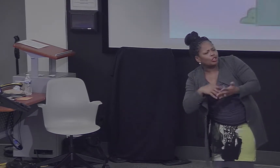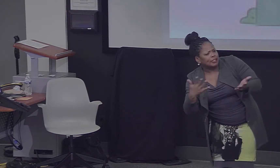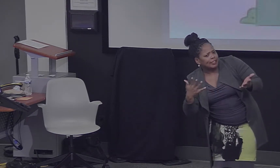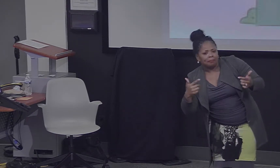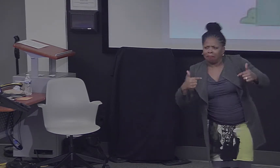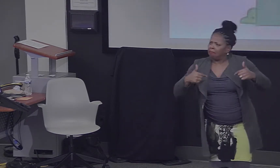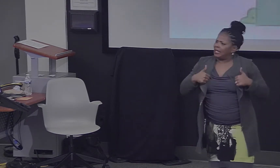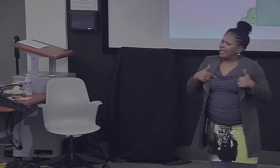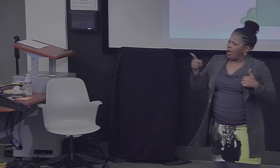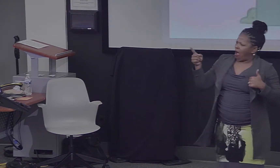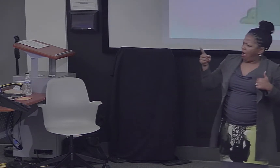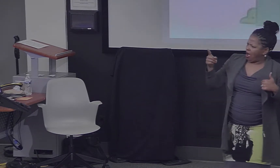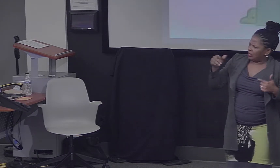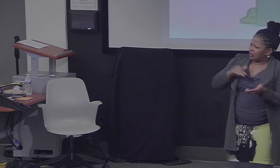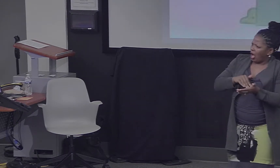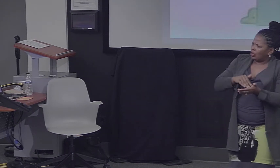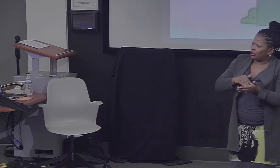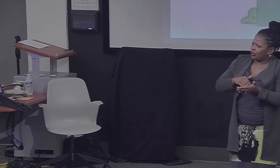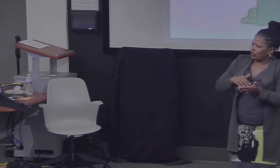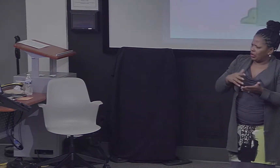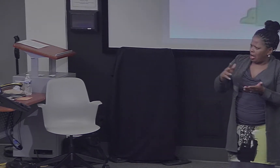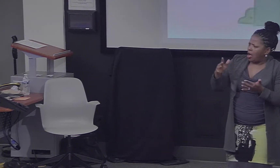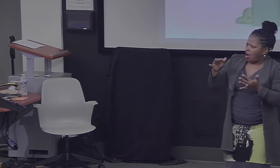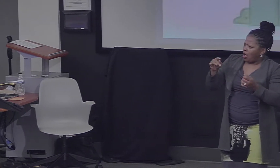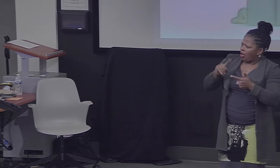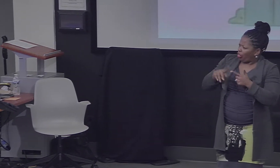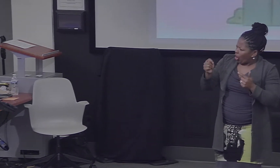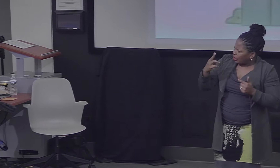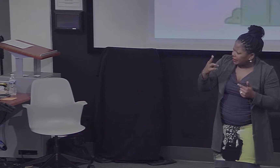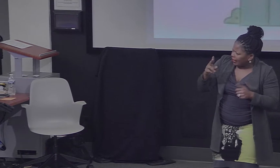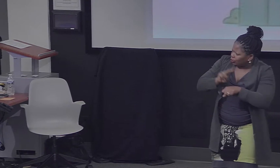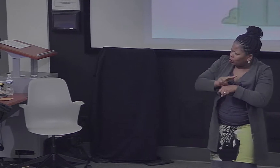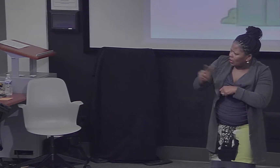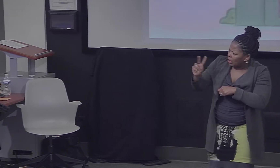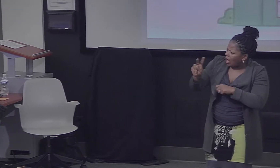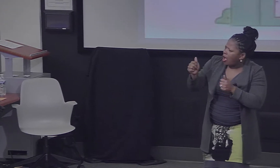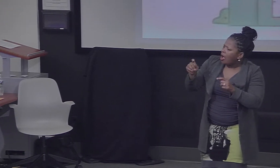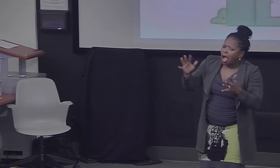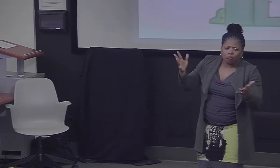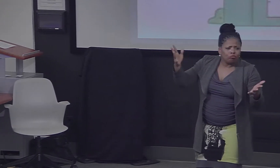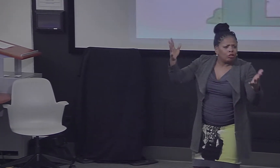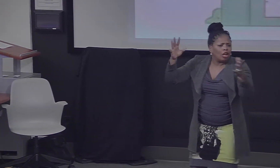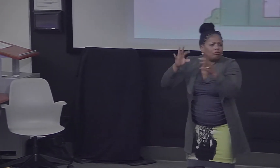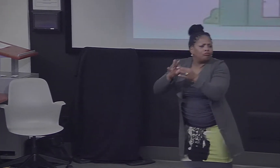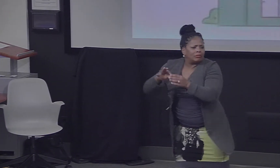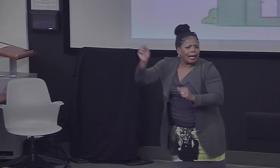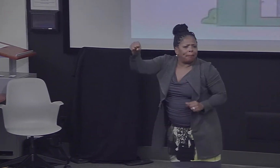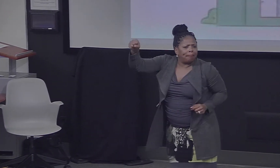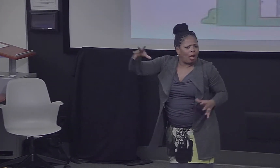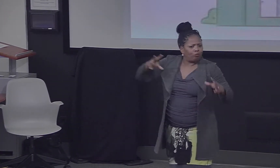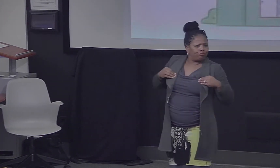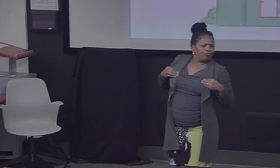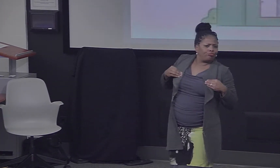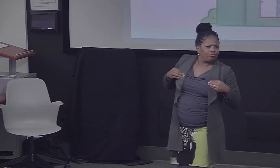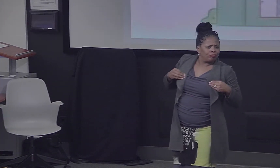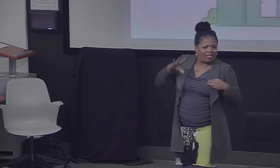deaf people, Pam, are you available to come do something for me? You know, if it was a doctor's appointment on Thursday at 2 o'clock, I would